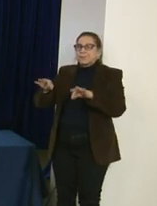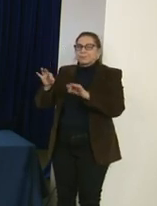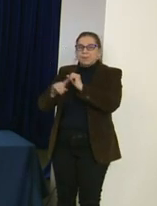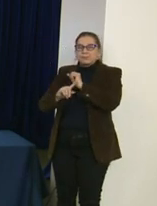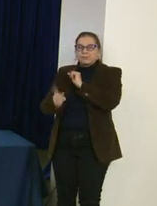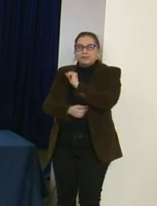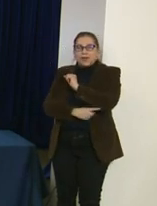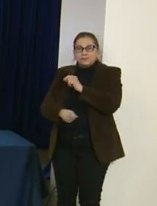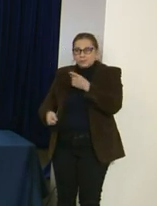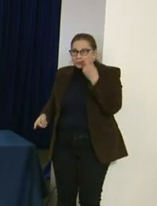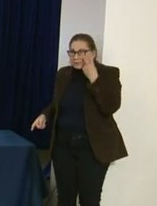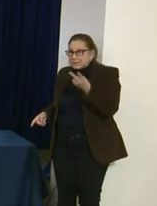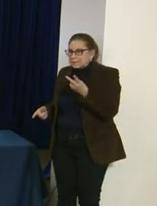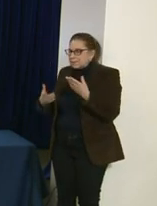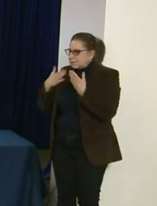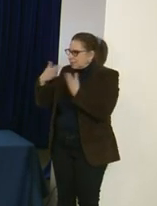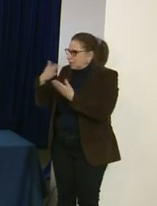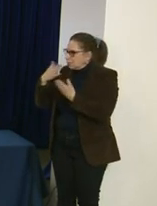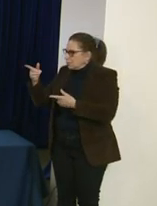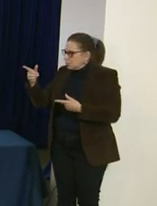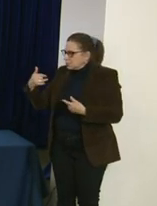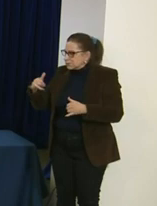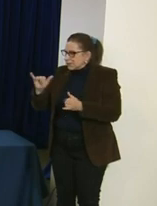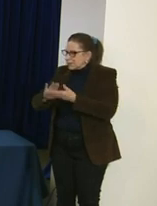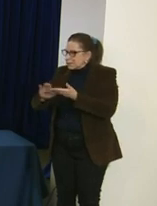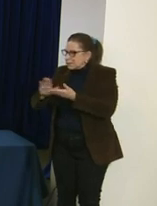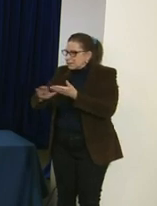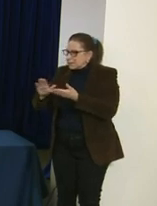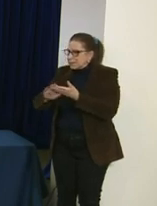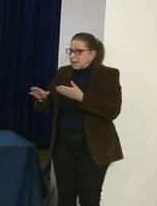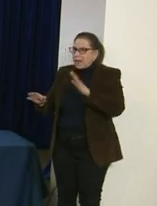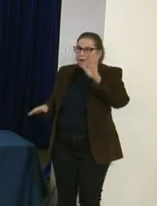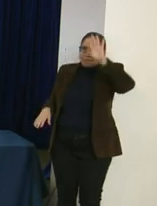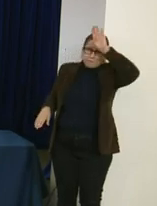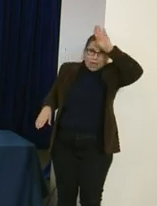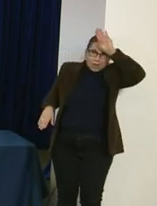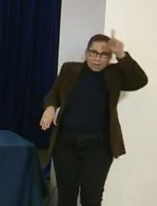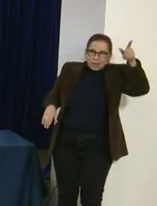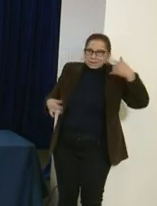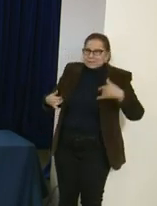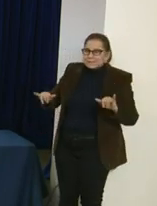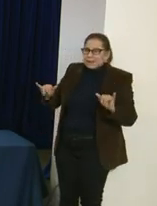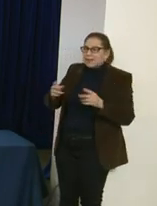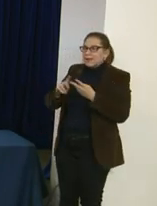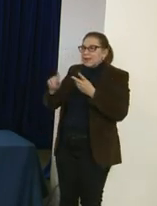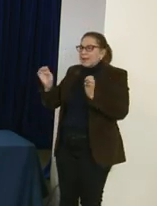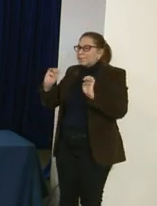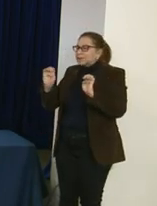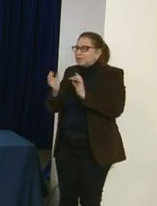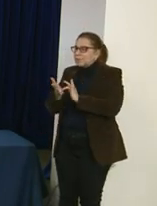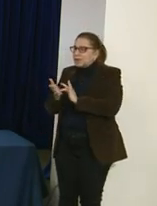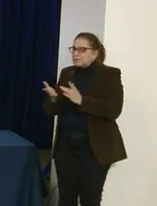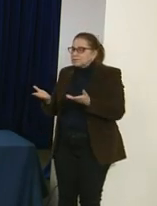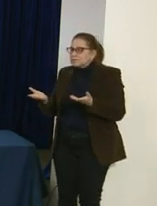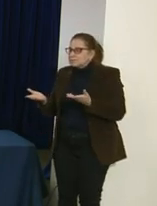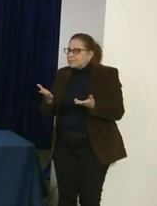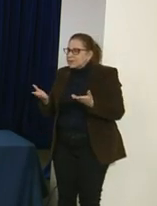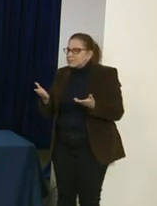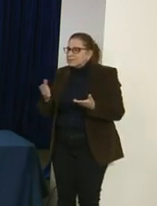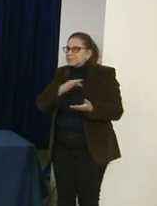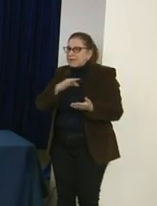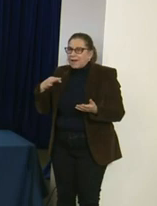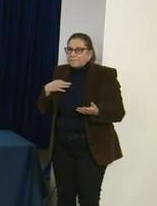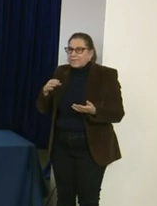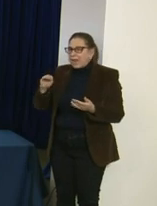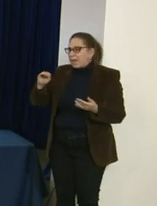want to thank them. Our firefighters and emergency medical staff and Metropolitan Police Department are